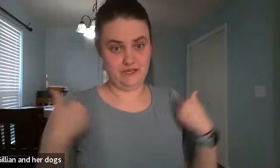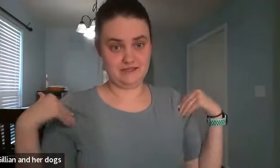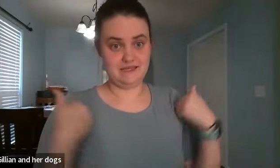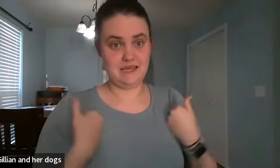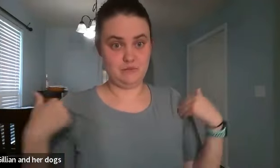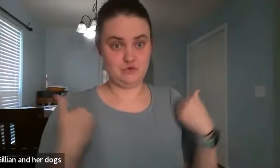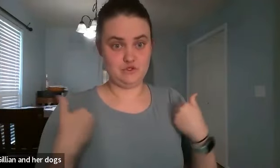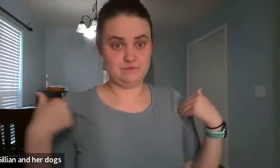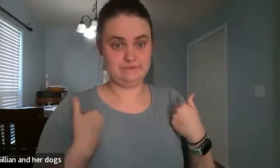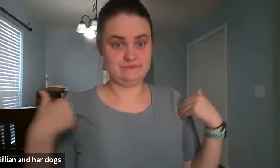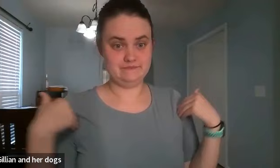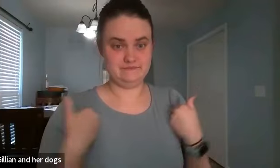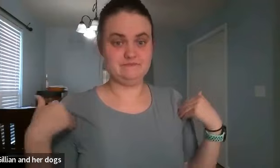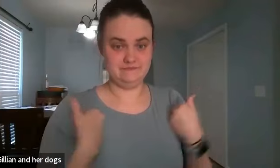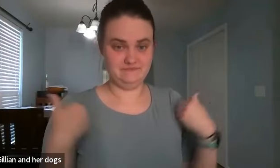wings, animals.